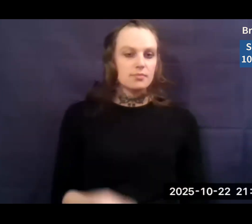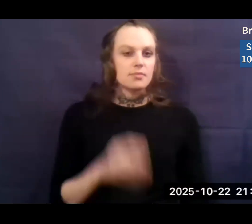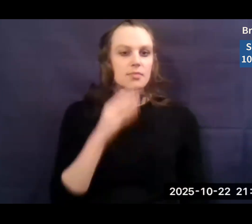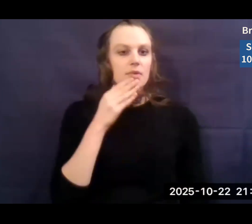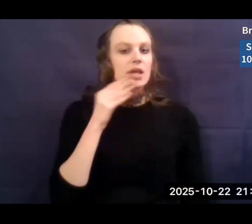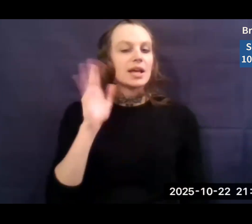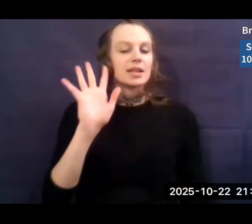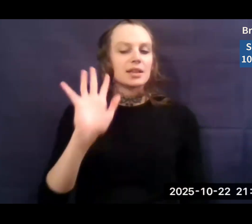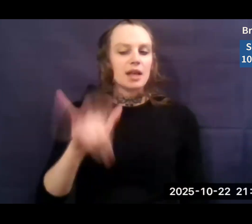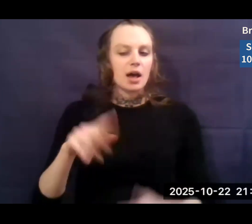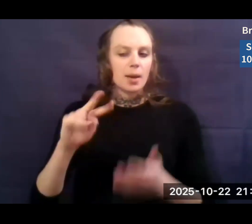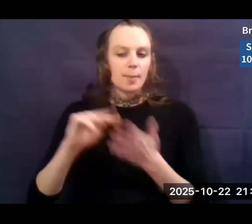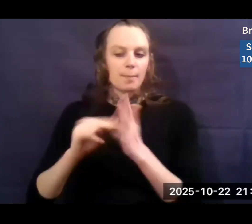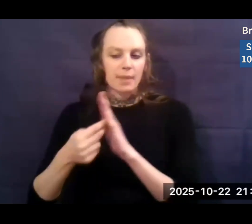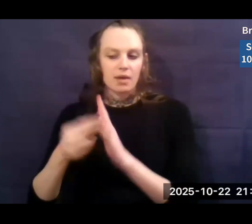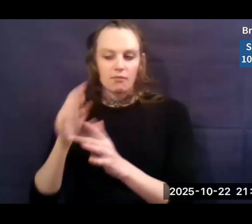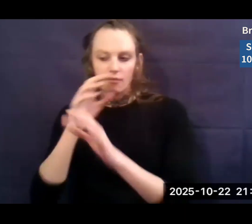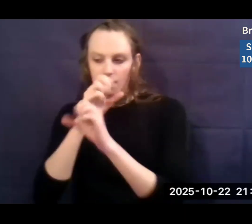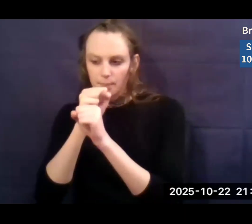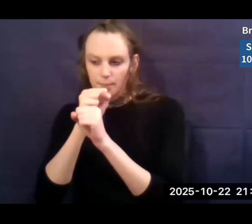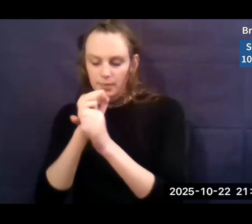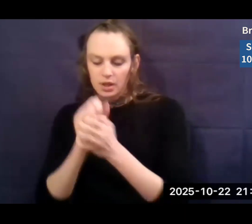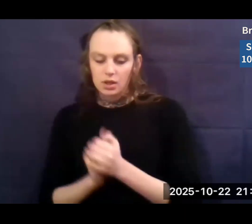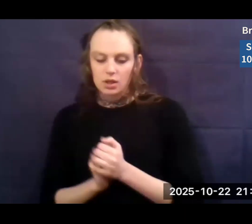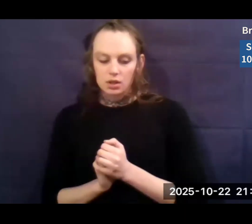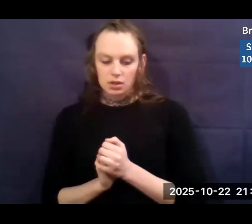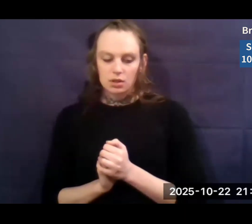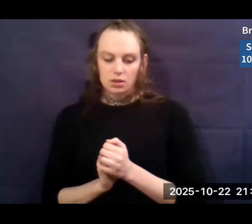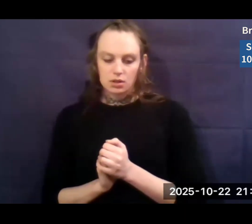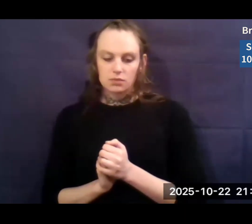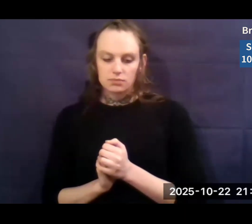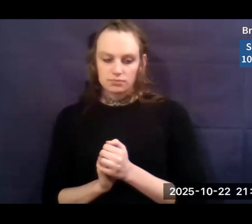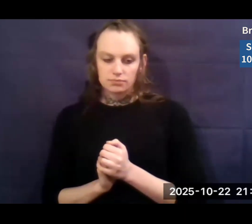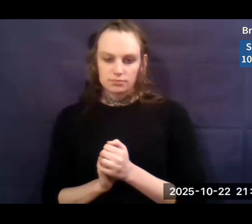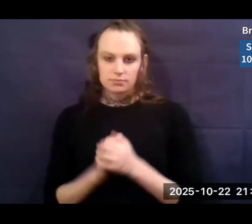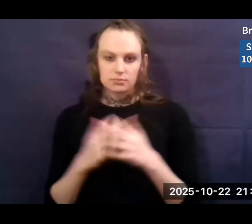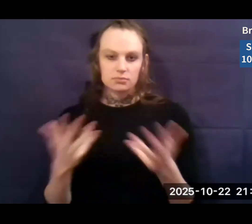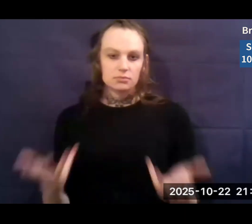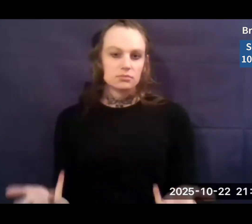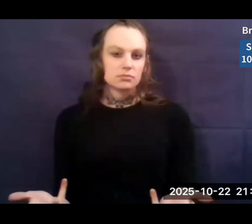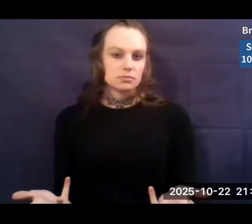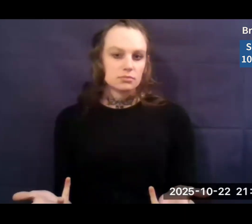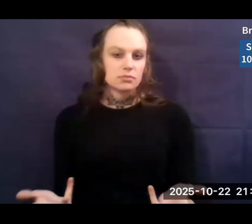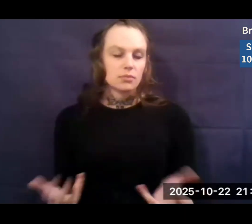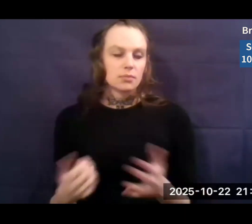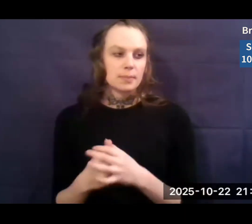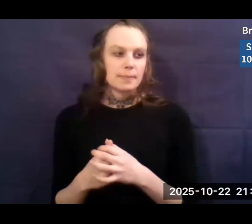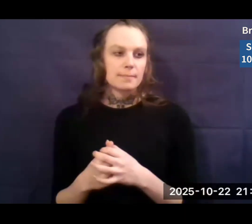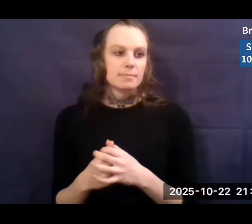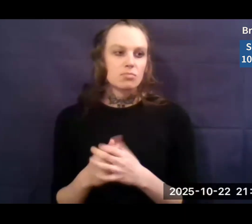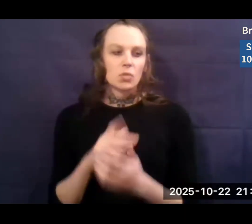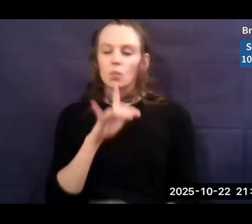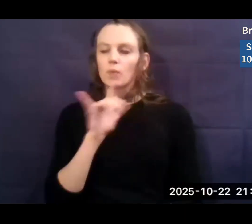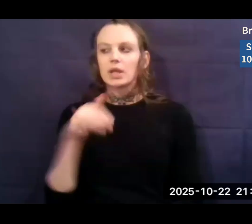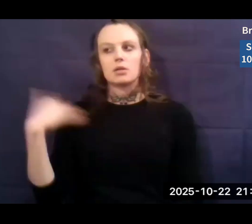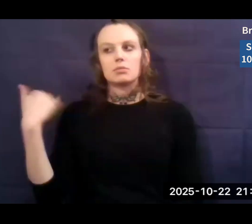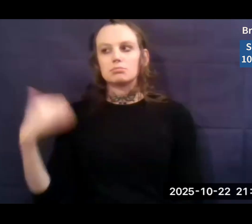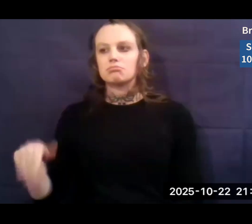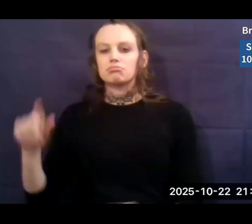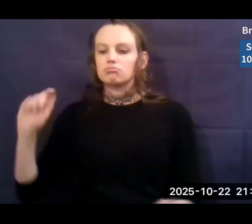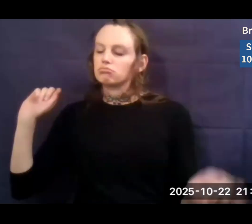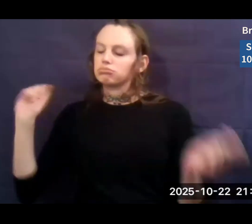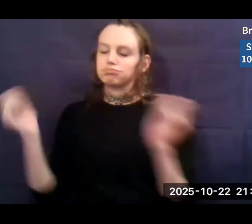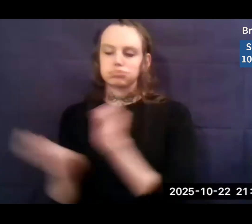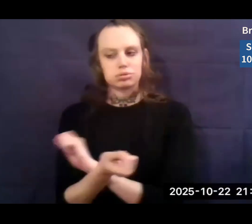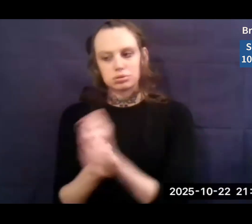that definition of anonymity has totally revolutionized the way that I